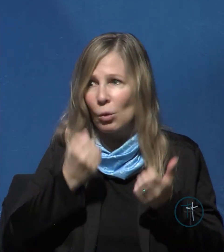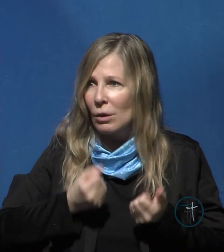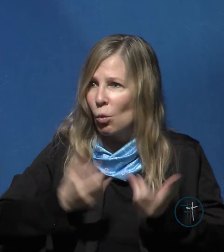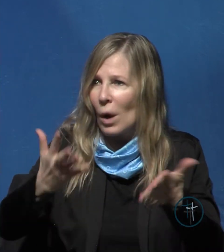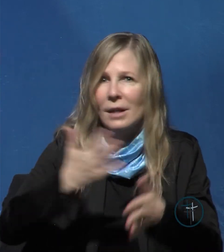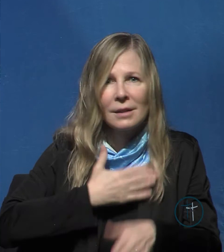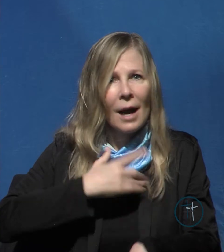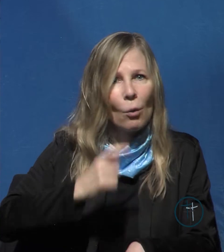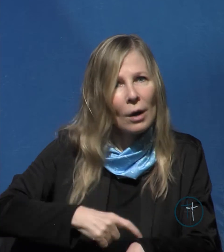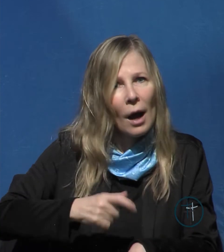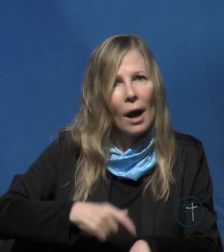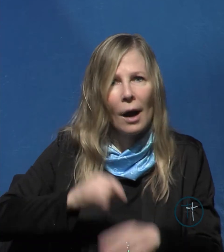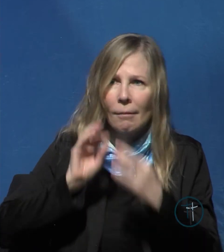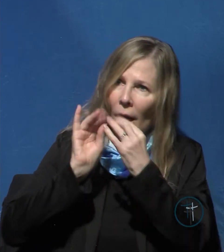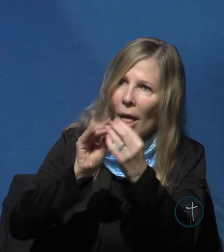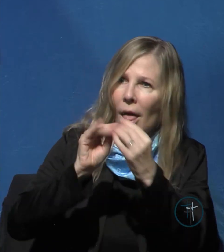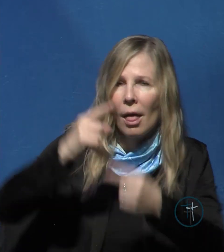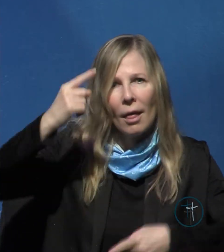with one another.